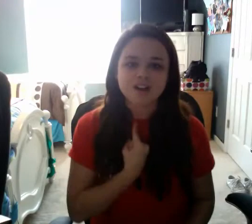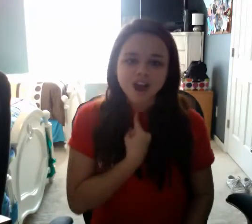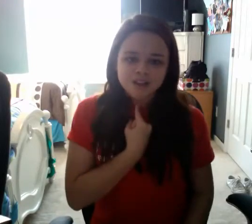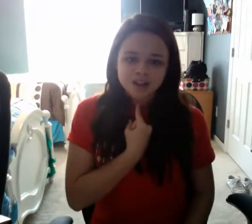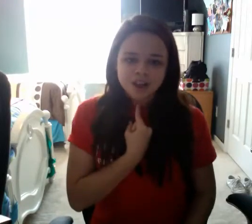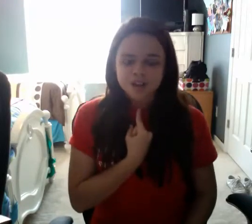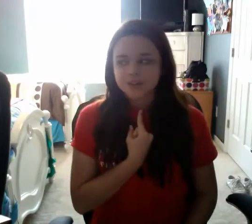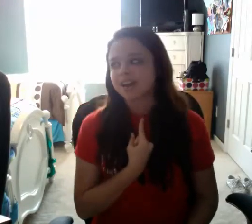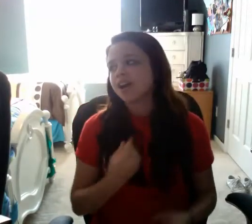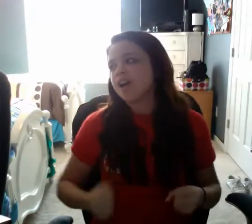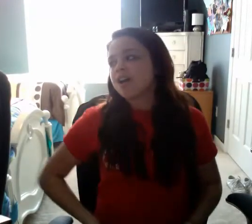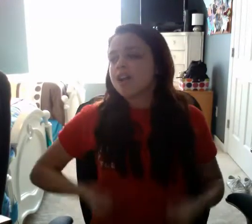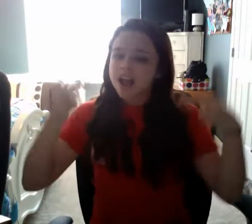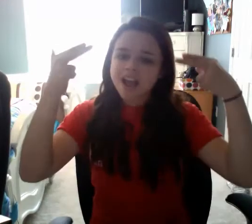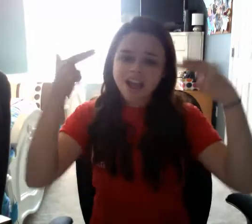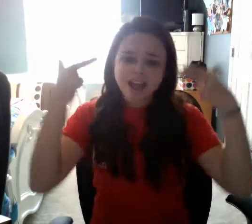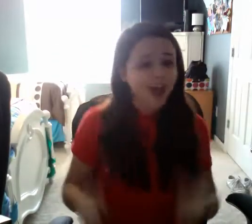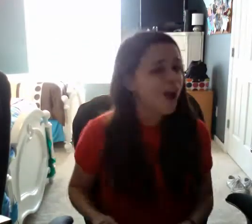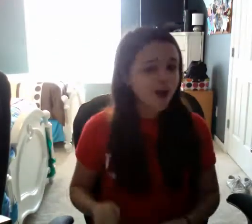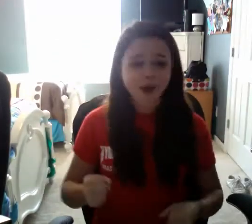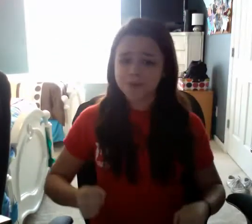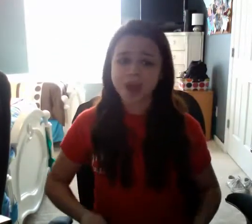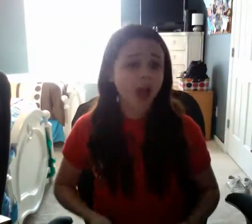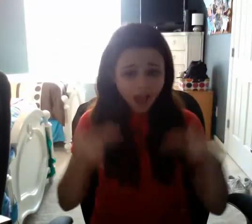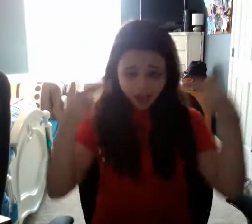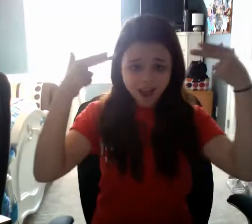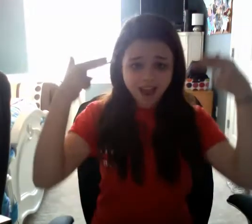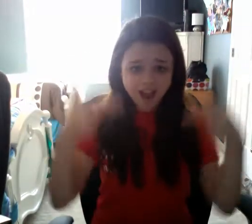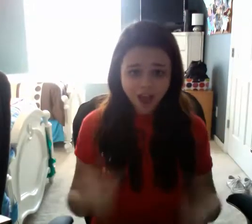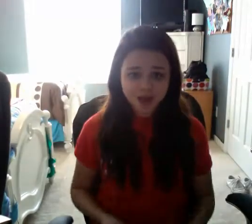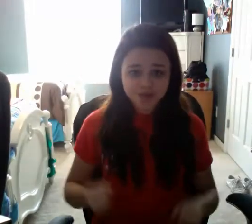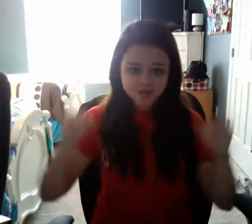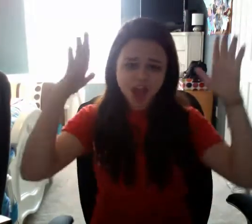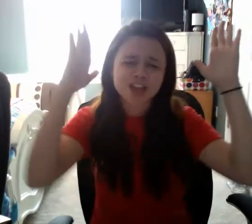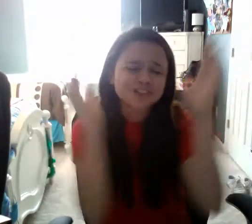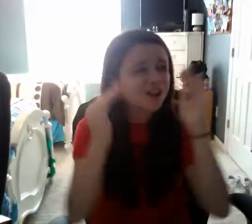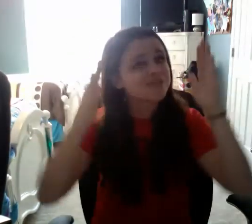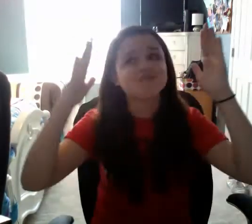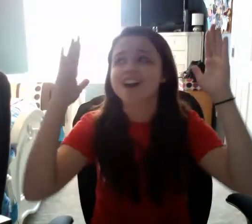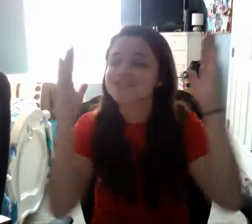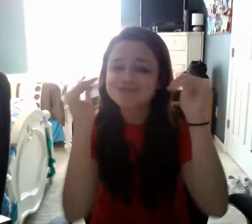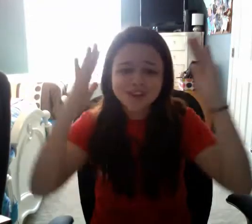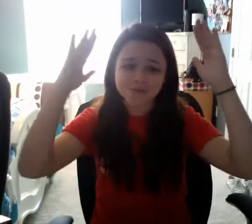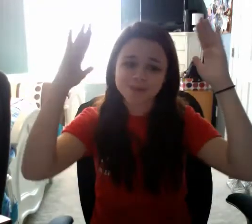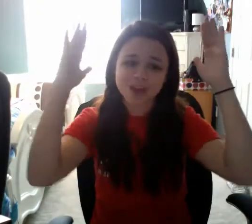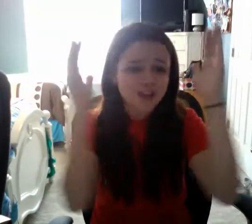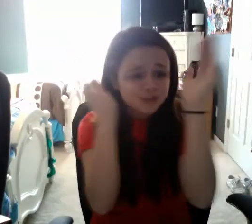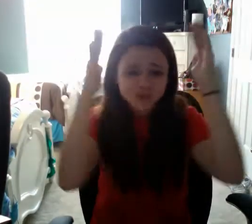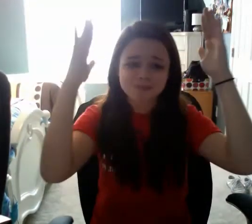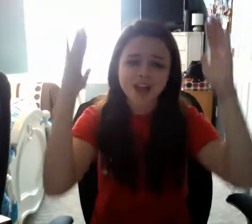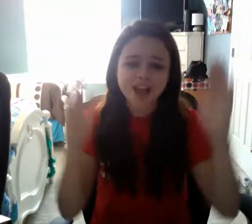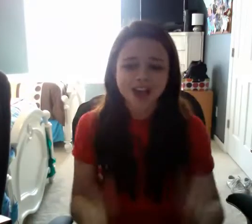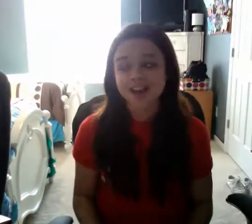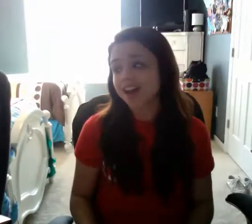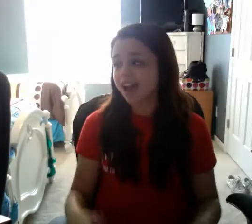cold, hard ground Oh, oh, oh, trouble, trouble, trouble Oh,